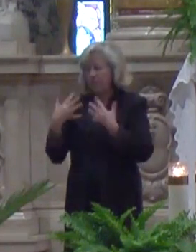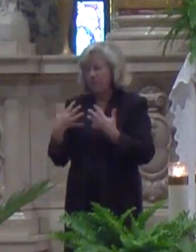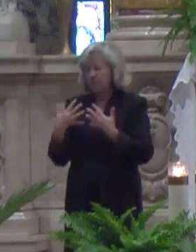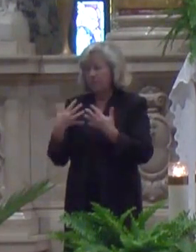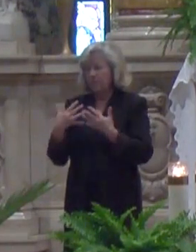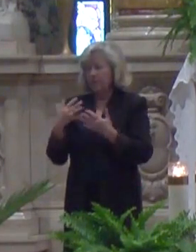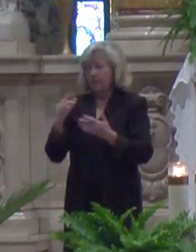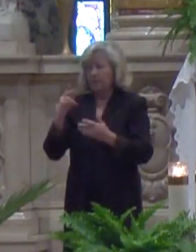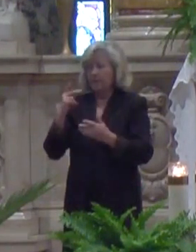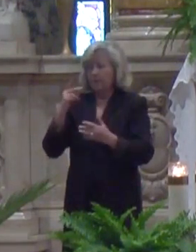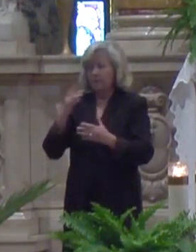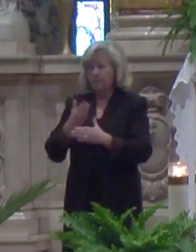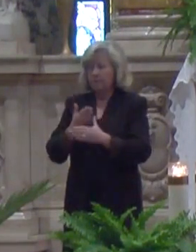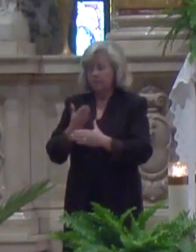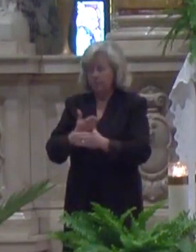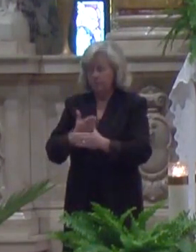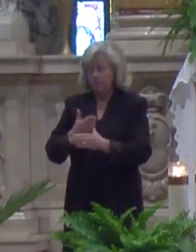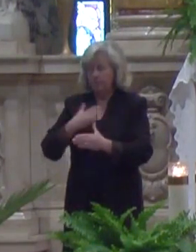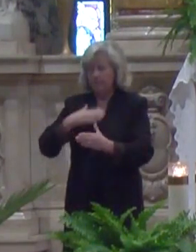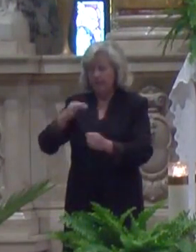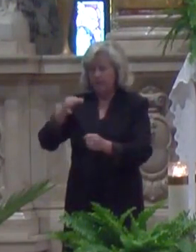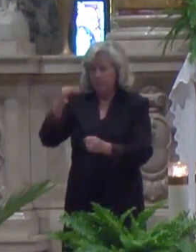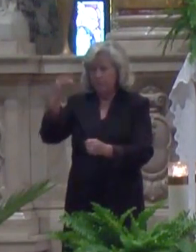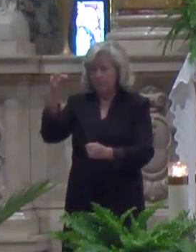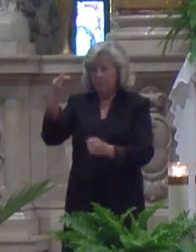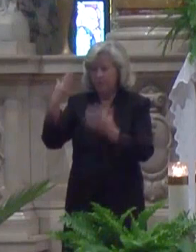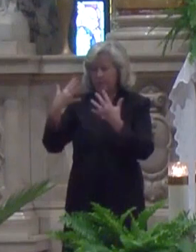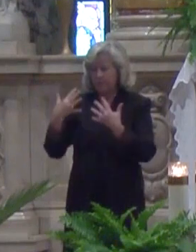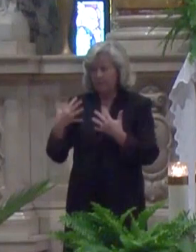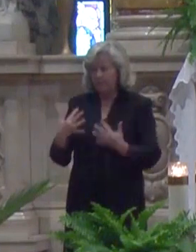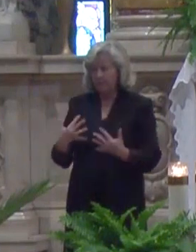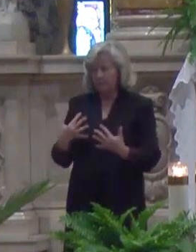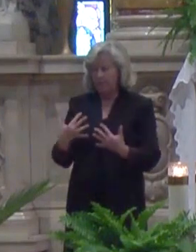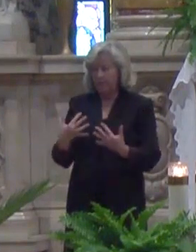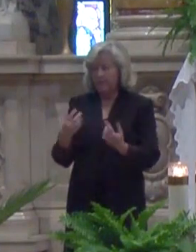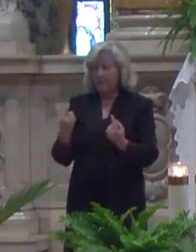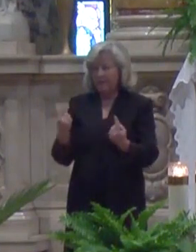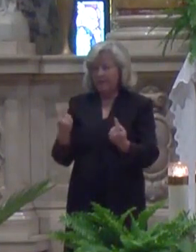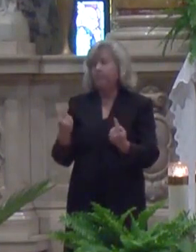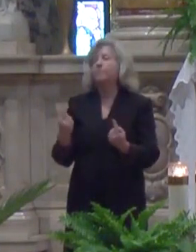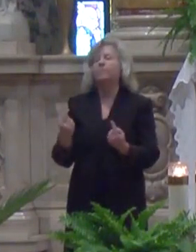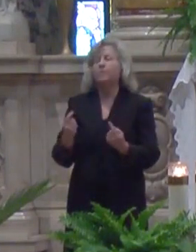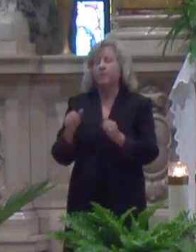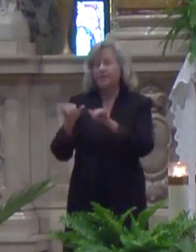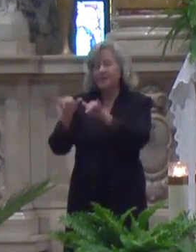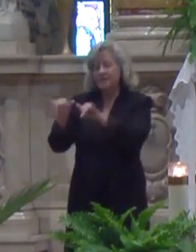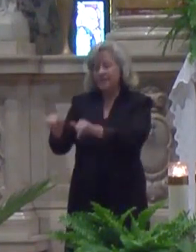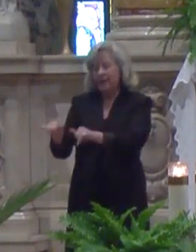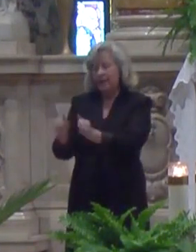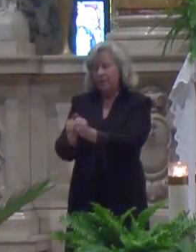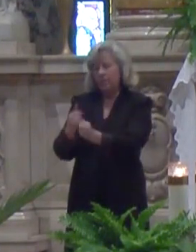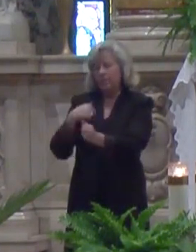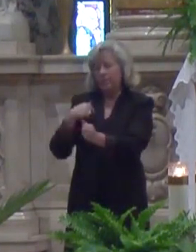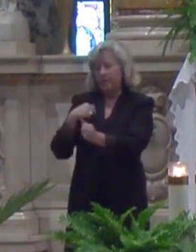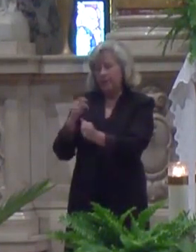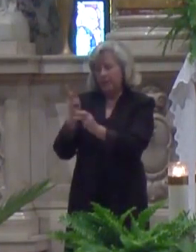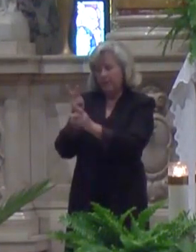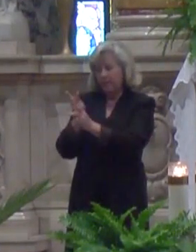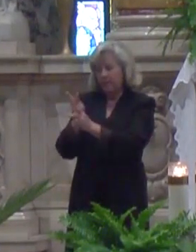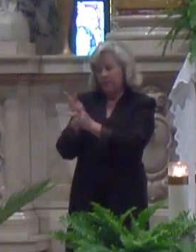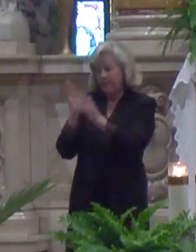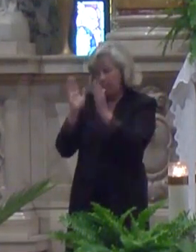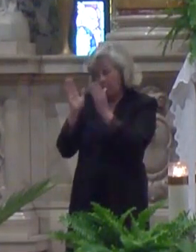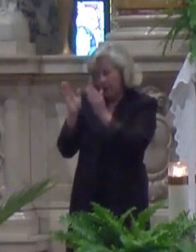Then he said to them, My soul is sorrowful even to death. Remain here and keep watch with